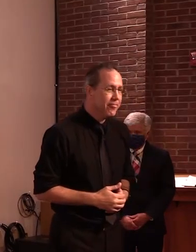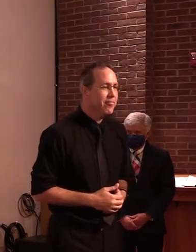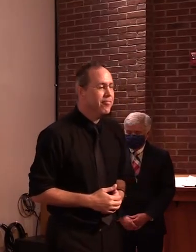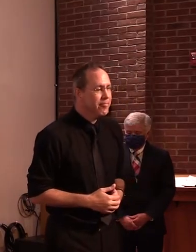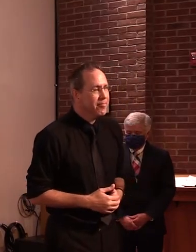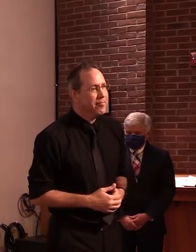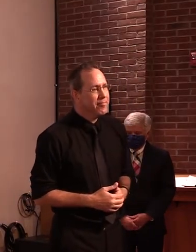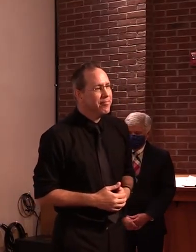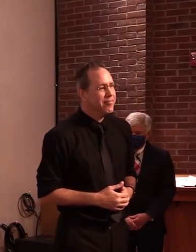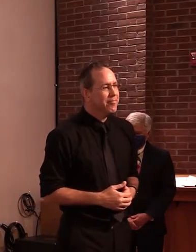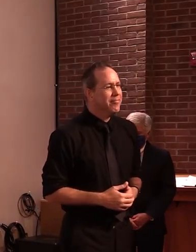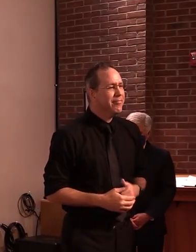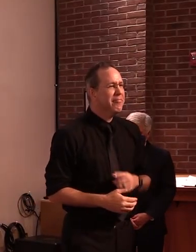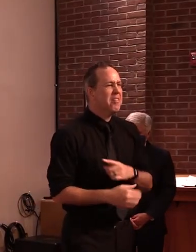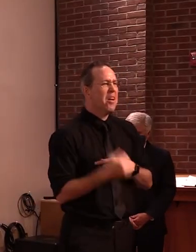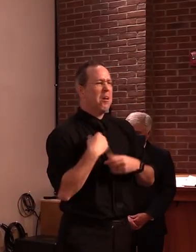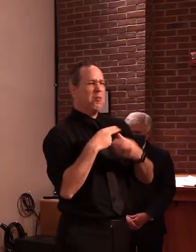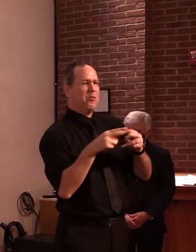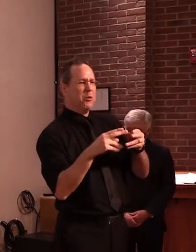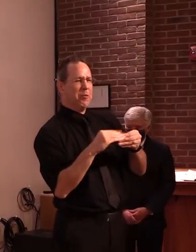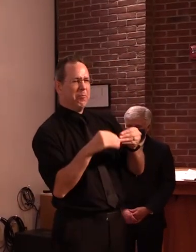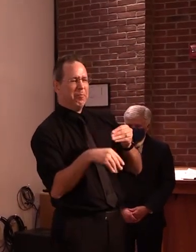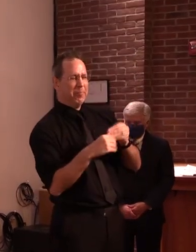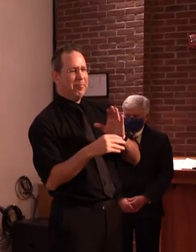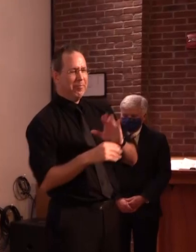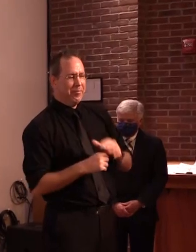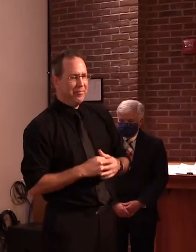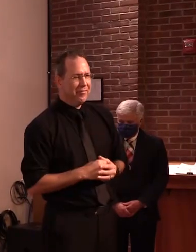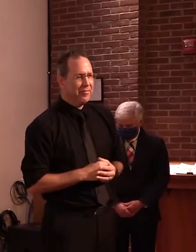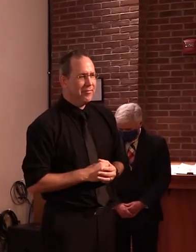Just real quickly to piggyback on,